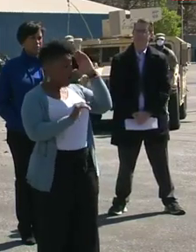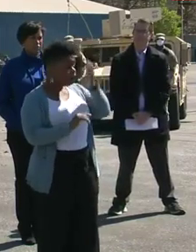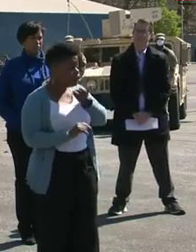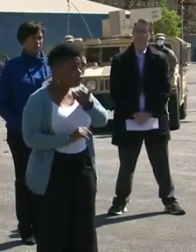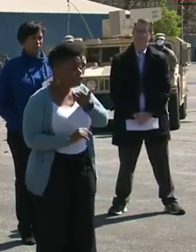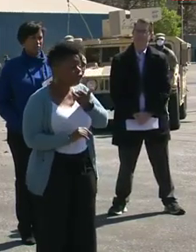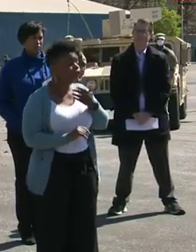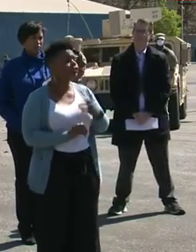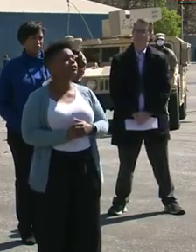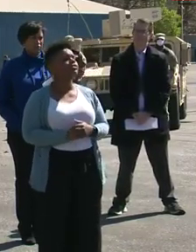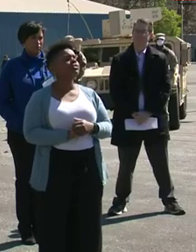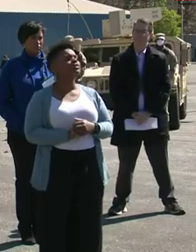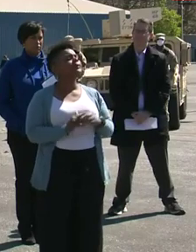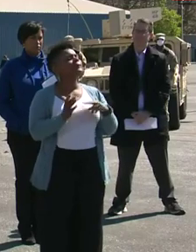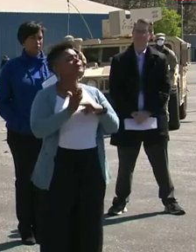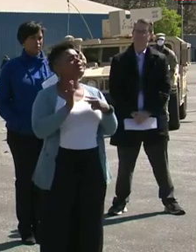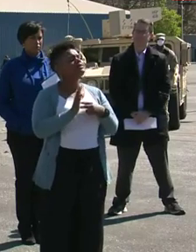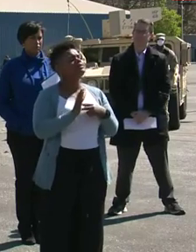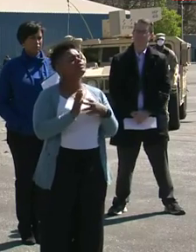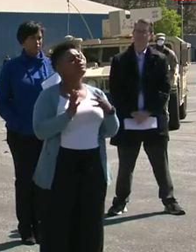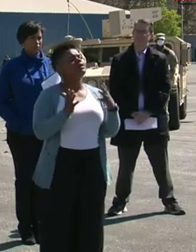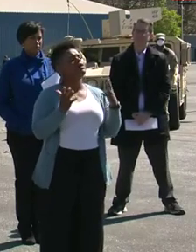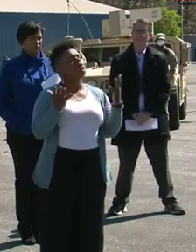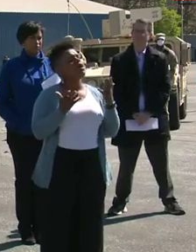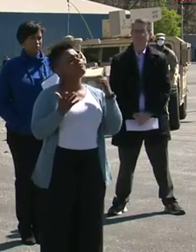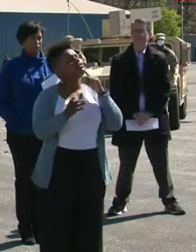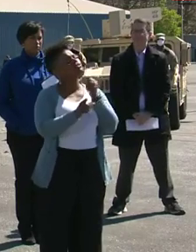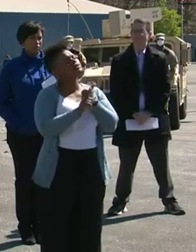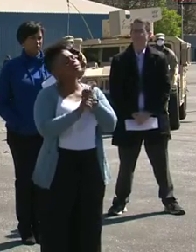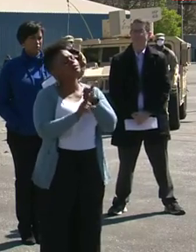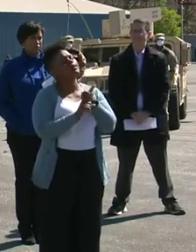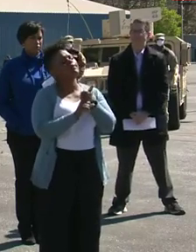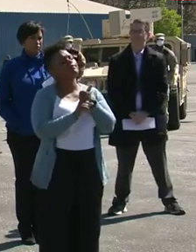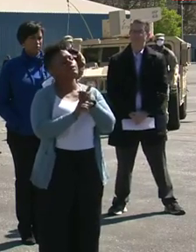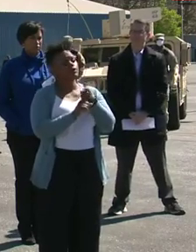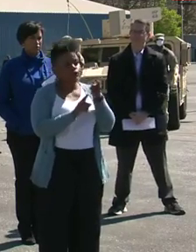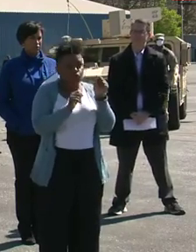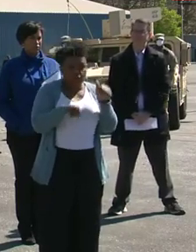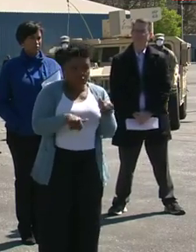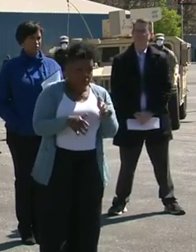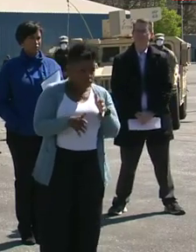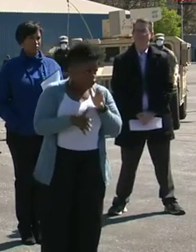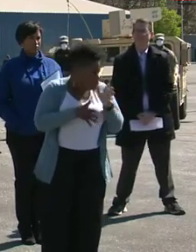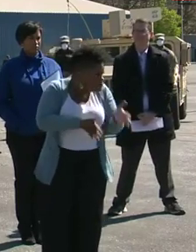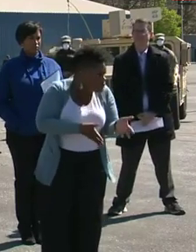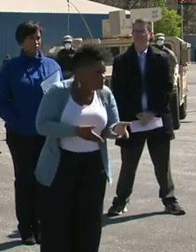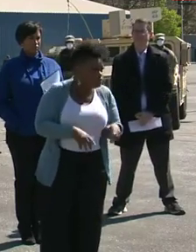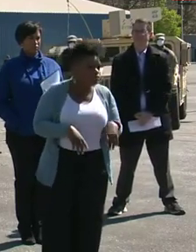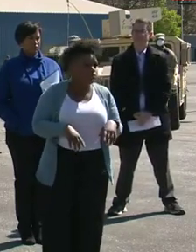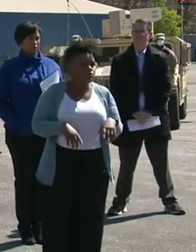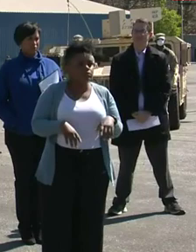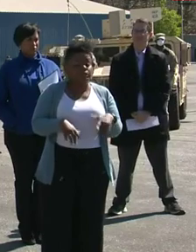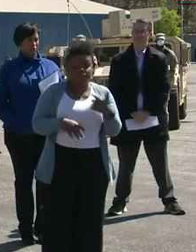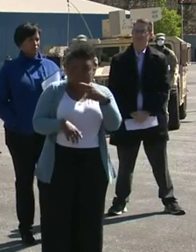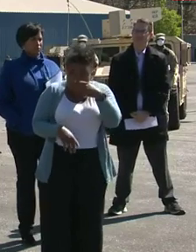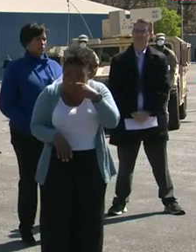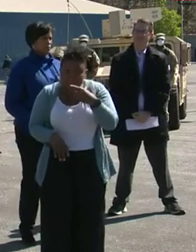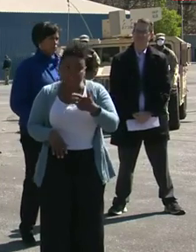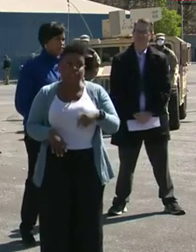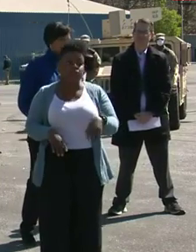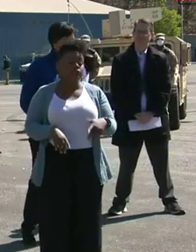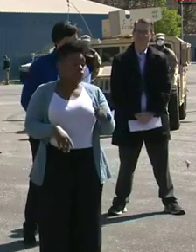what you could potentially have coming out of you as a secretion, as well as your perception that you are protecting other